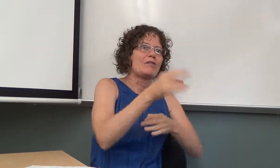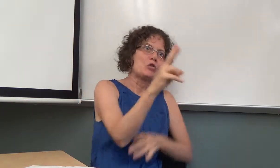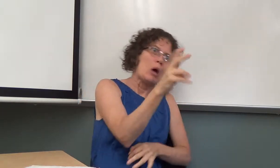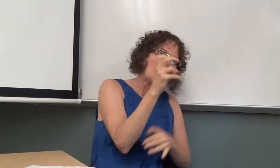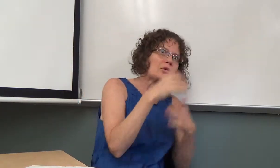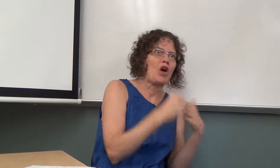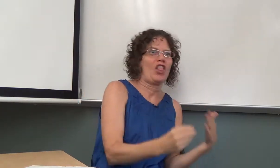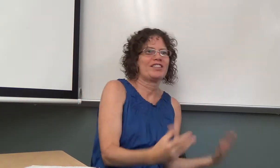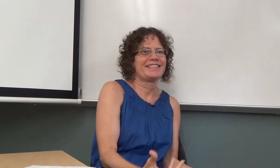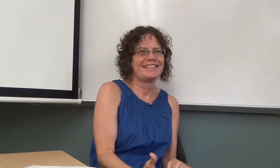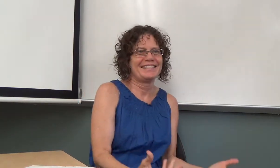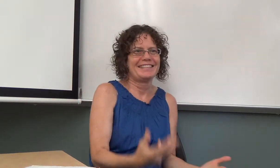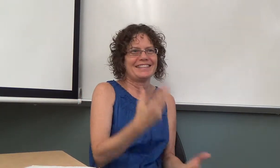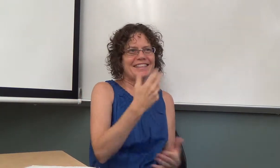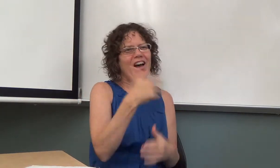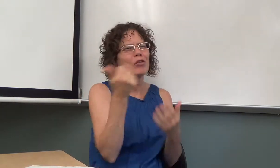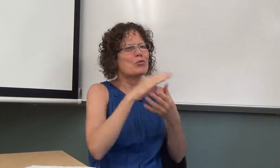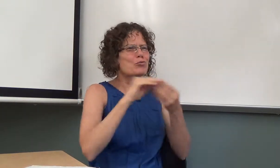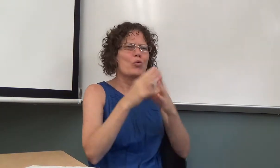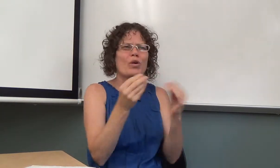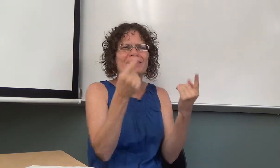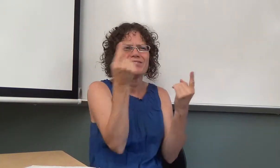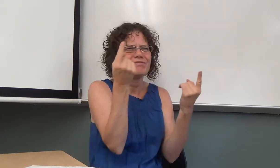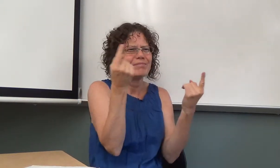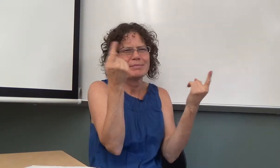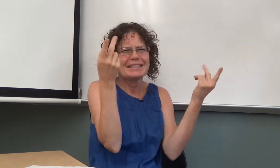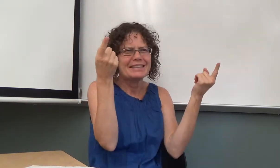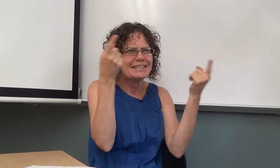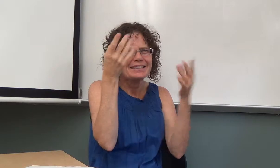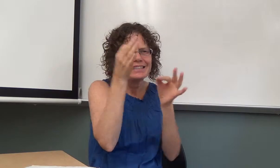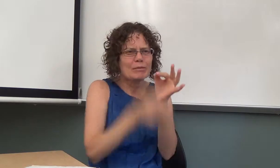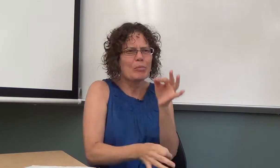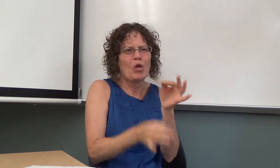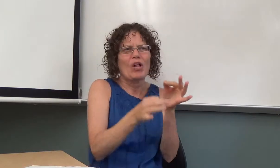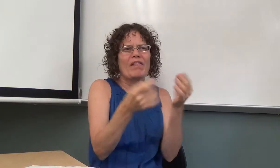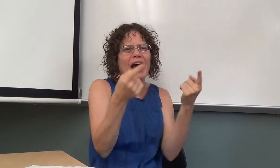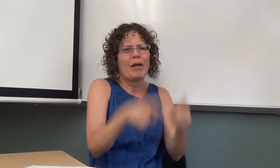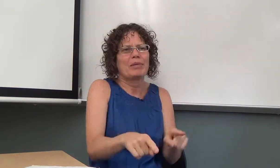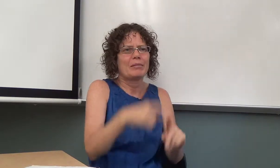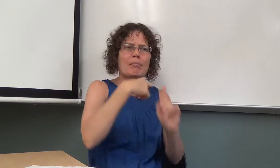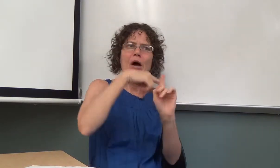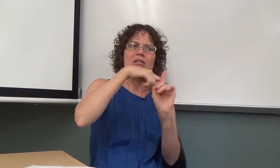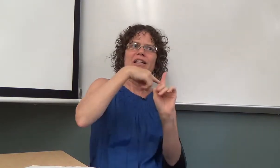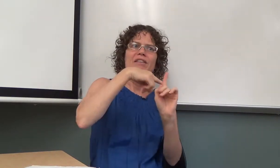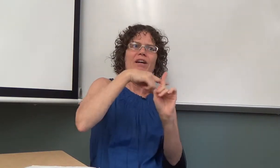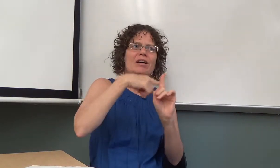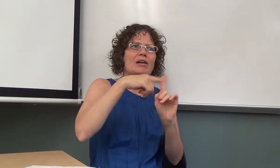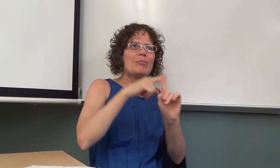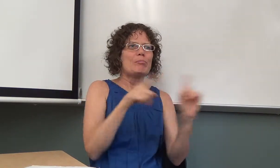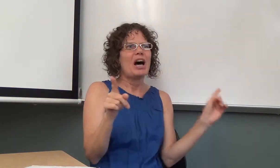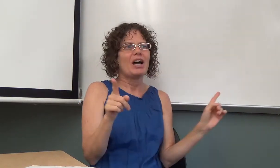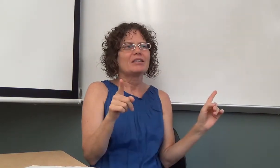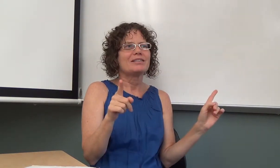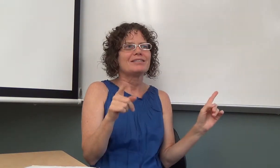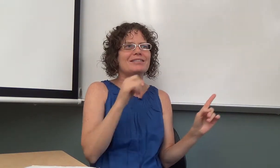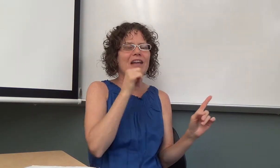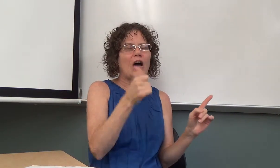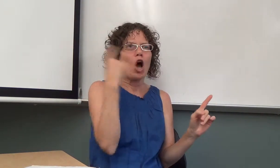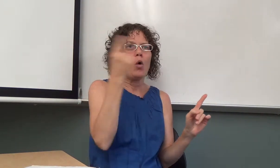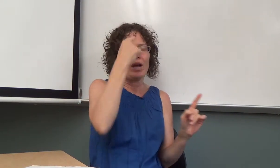would be another story. Something very simple that happened to you that perhaps is positive, but you don't maybe pay attention to those positive things all the time because we're really good at